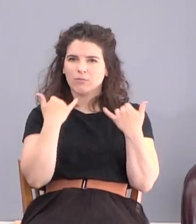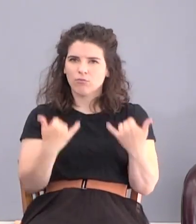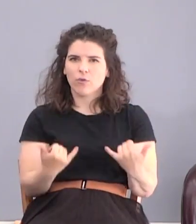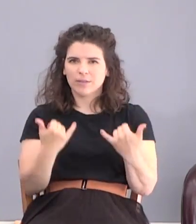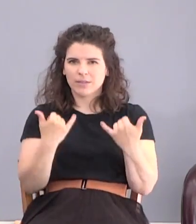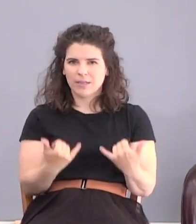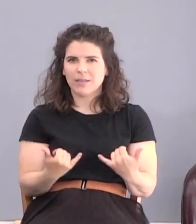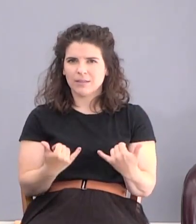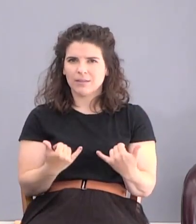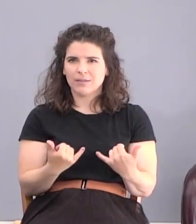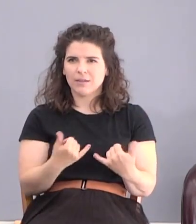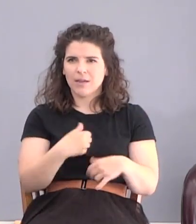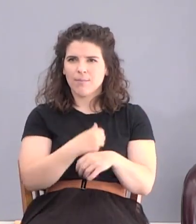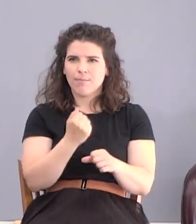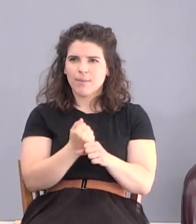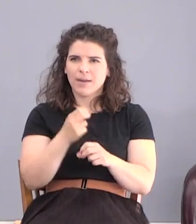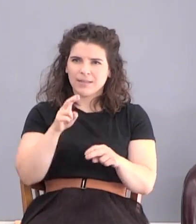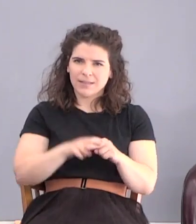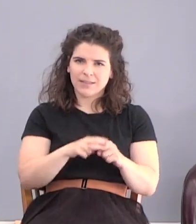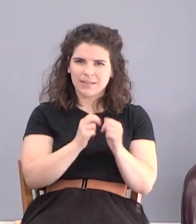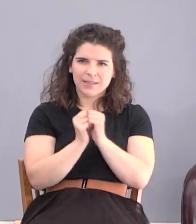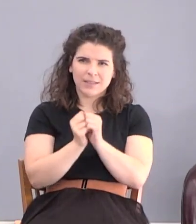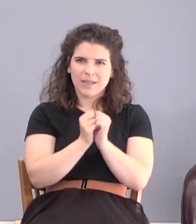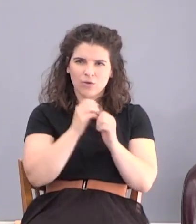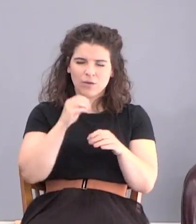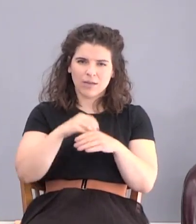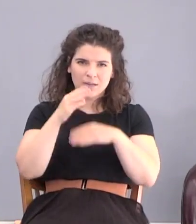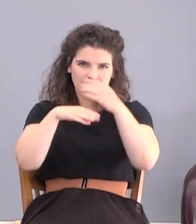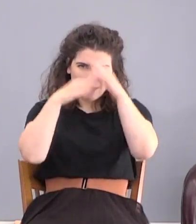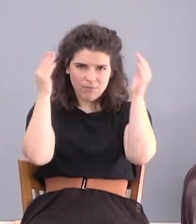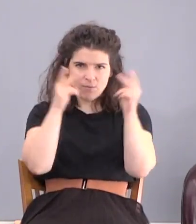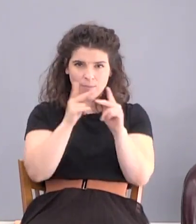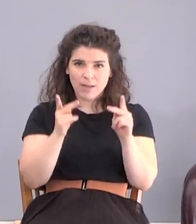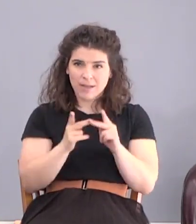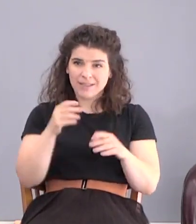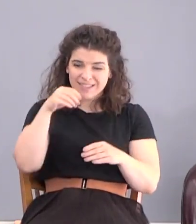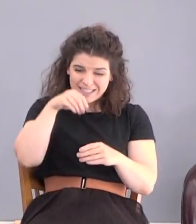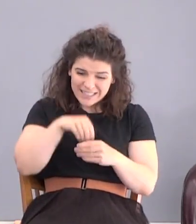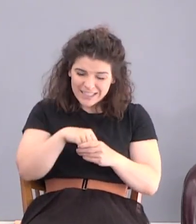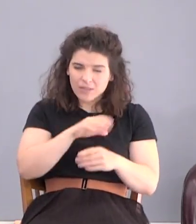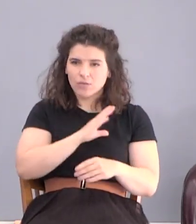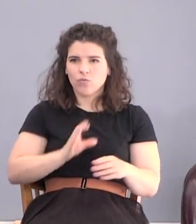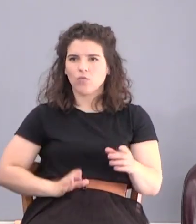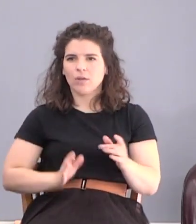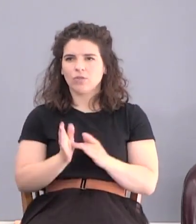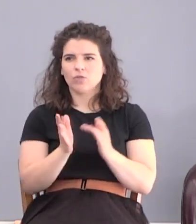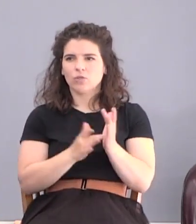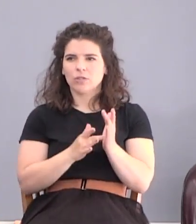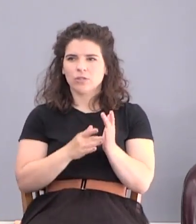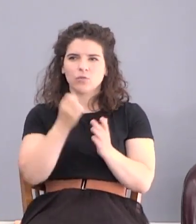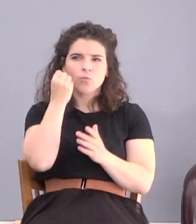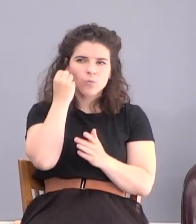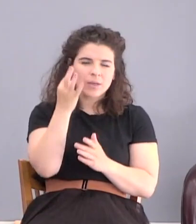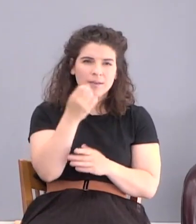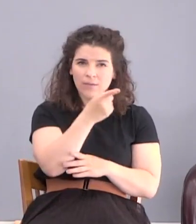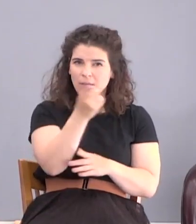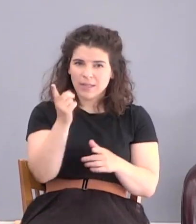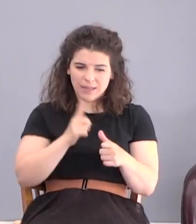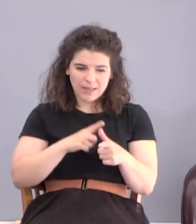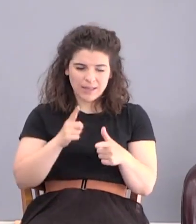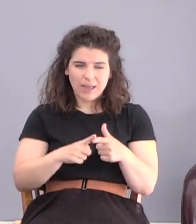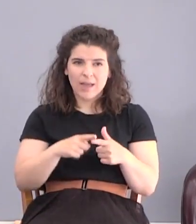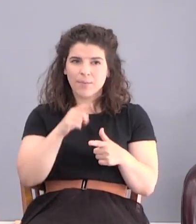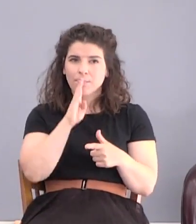tense and made us sit together in heavenly places in Christ Jesus. So when it says, if ye be risen with